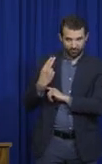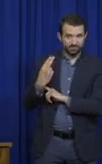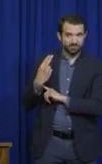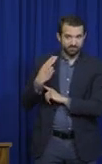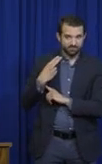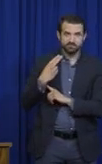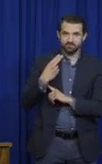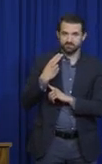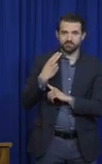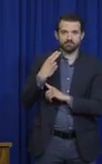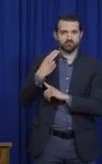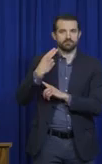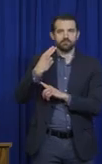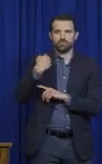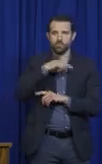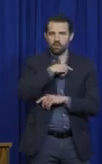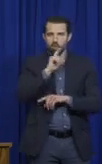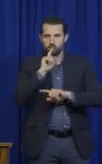to